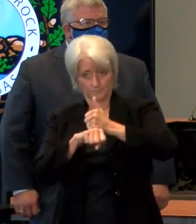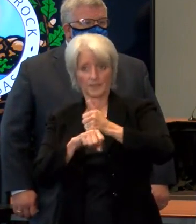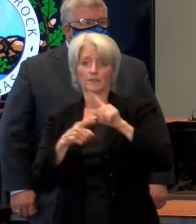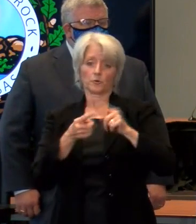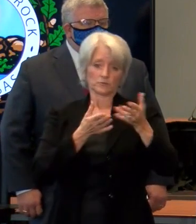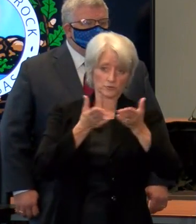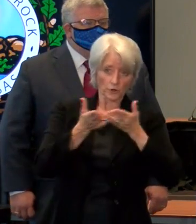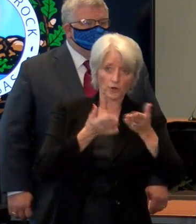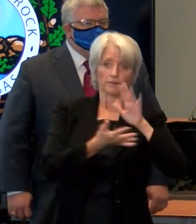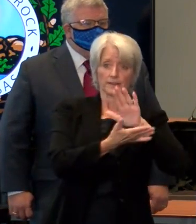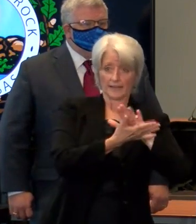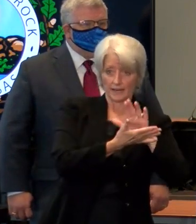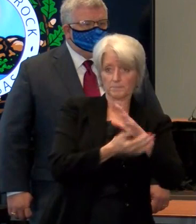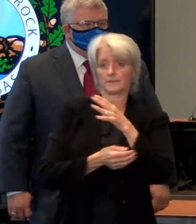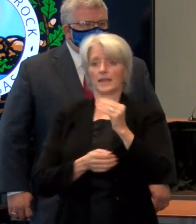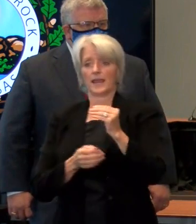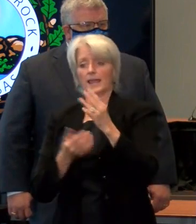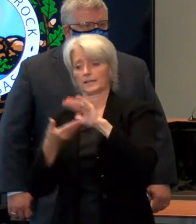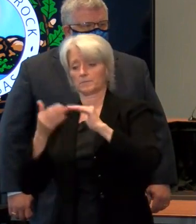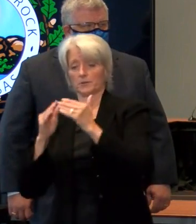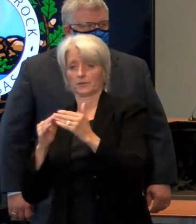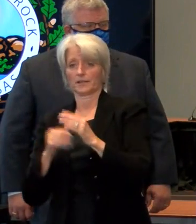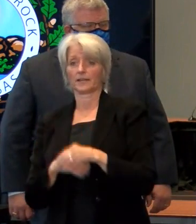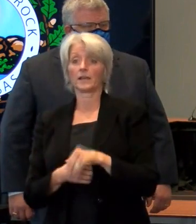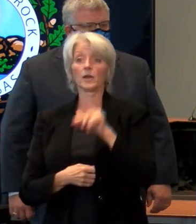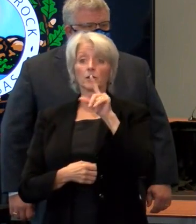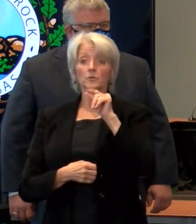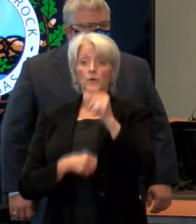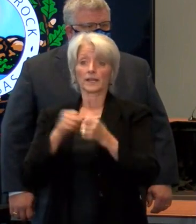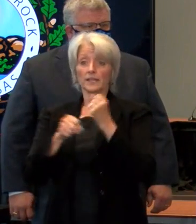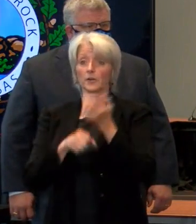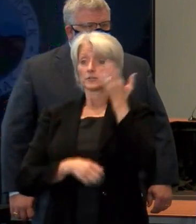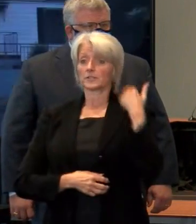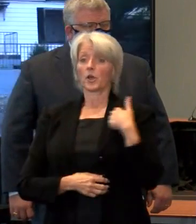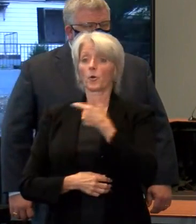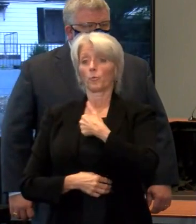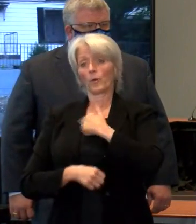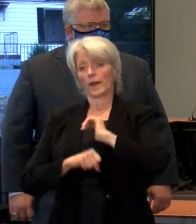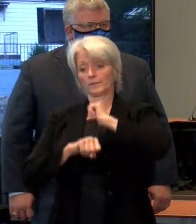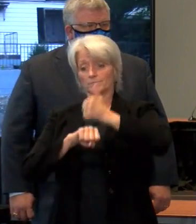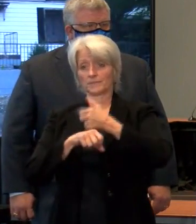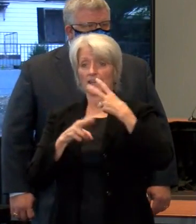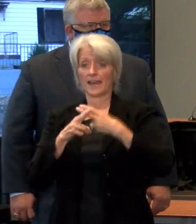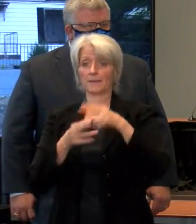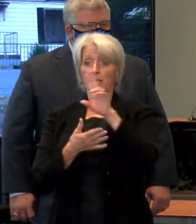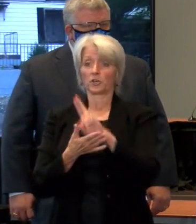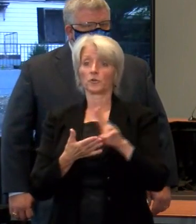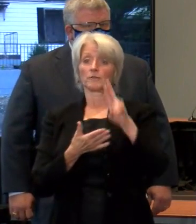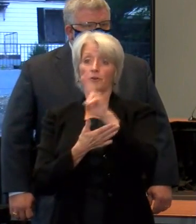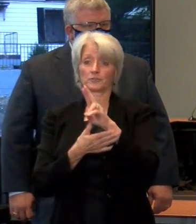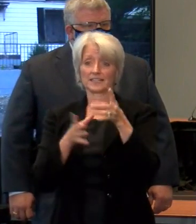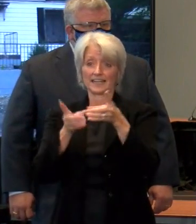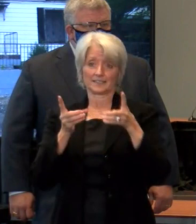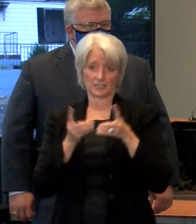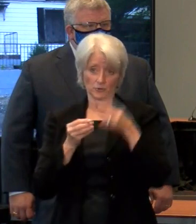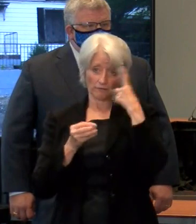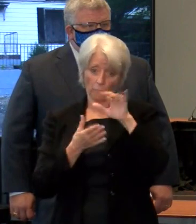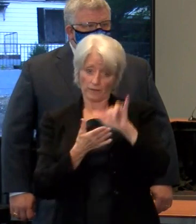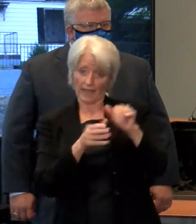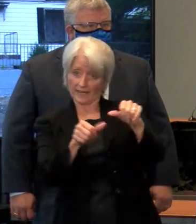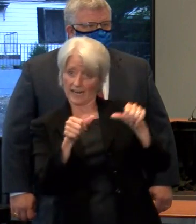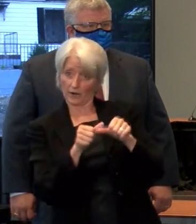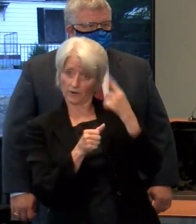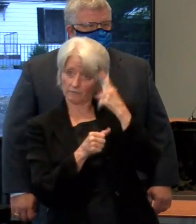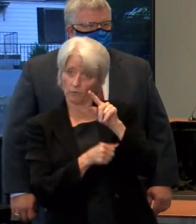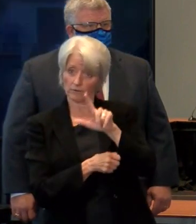community. Some 20 years ago now, we created the name University District as the designation for this part of